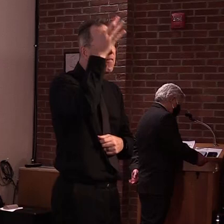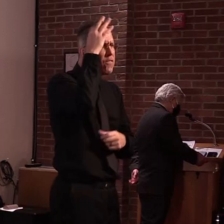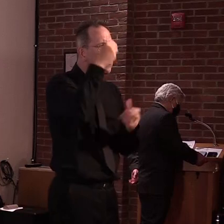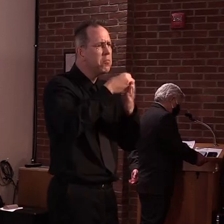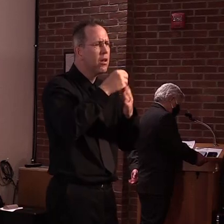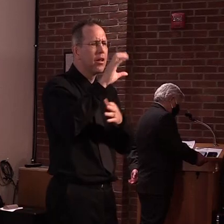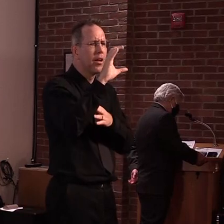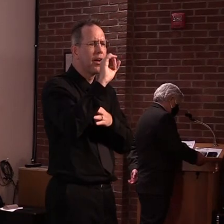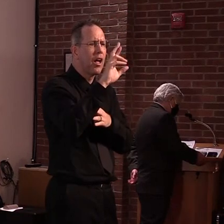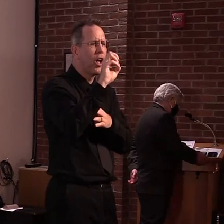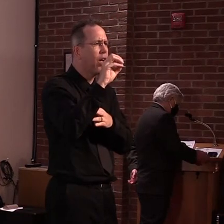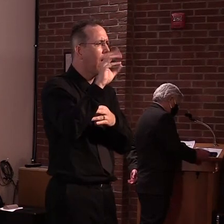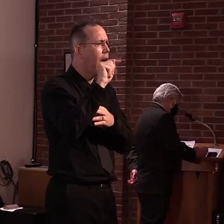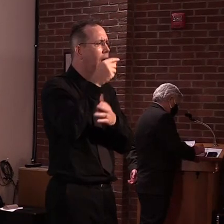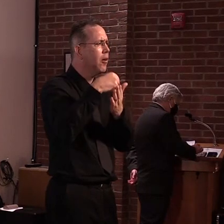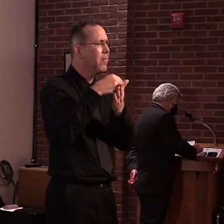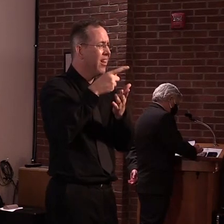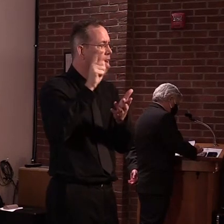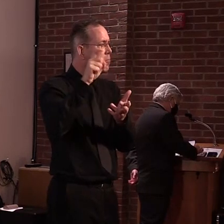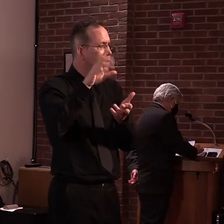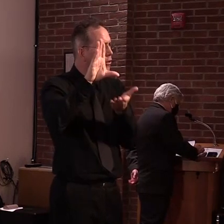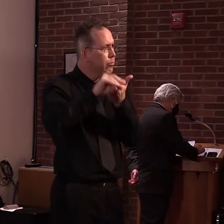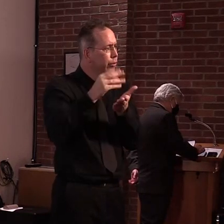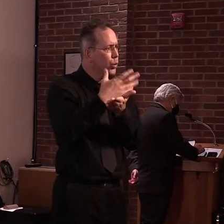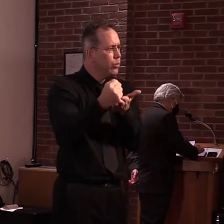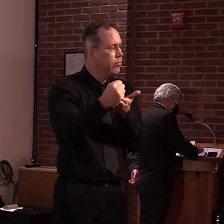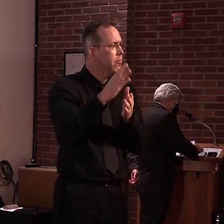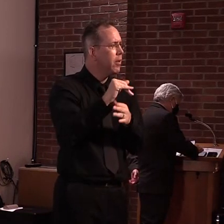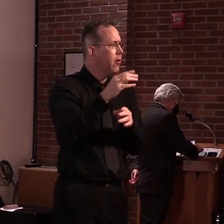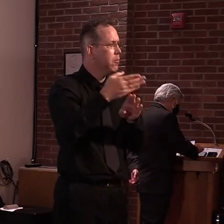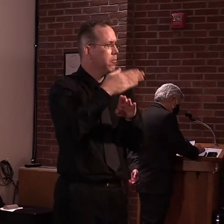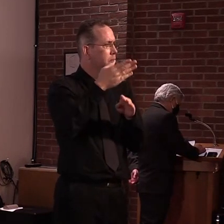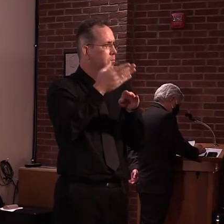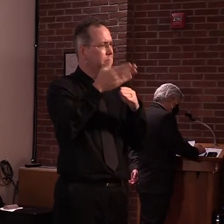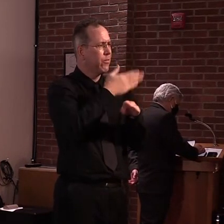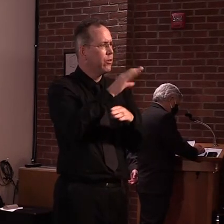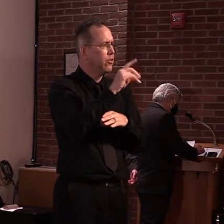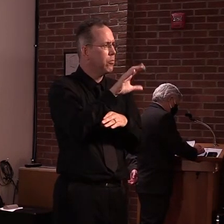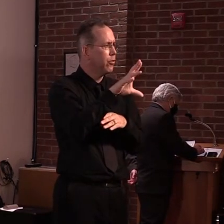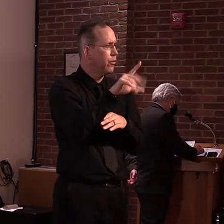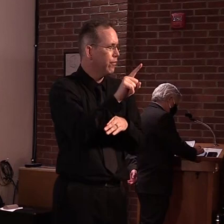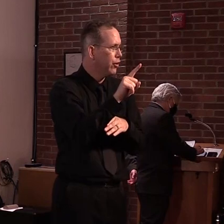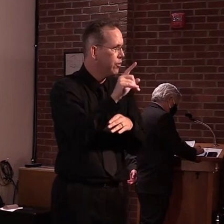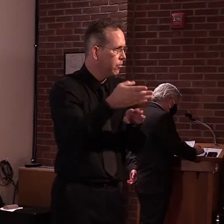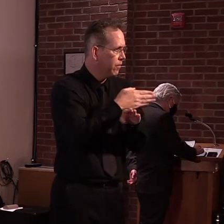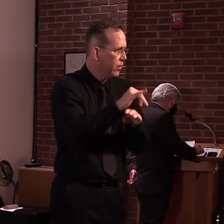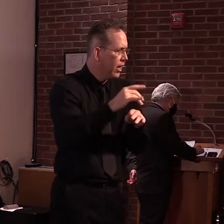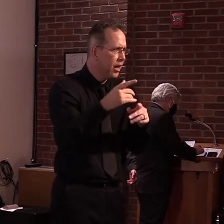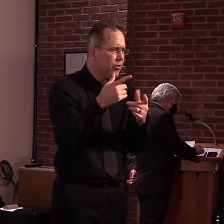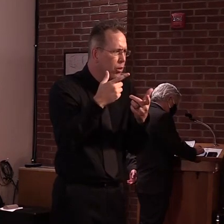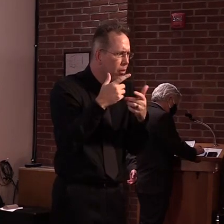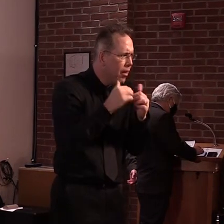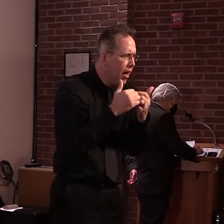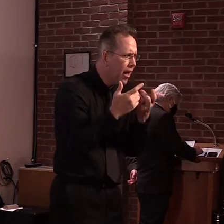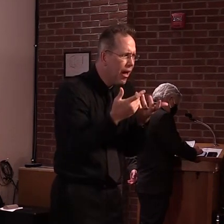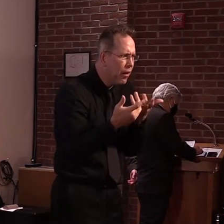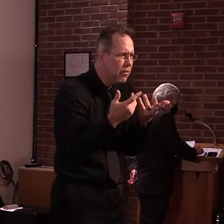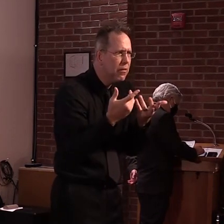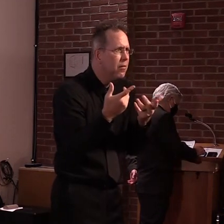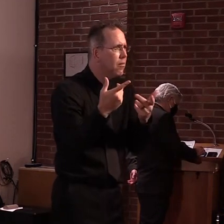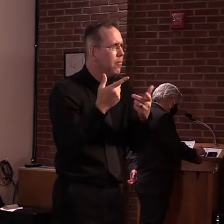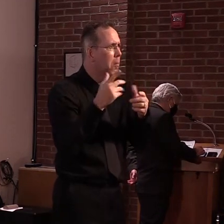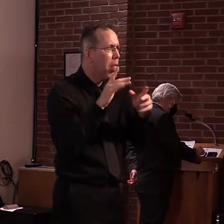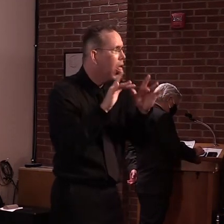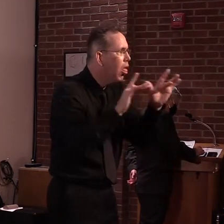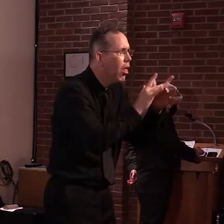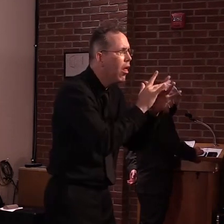projects. Time construction season clock is ticking. I'm wondering if you believe there will be enough time to get a